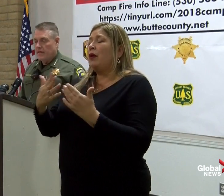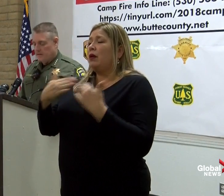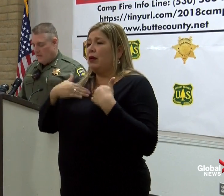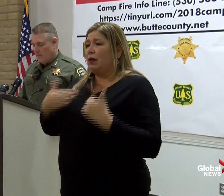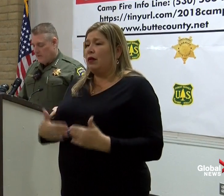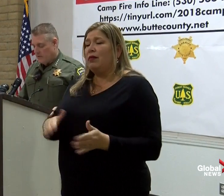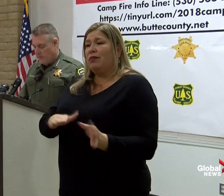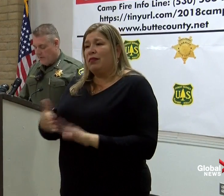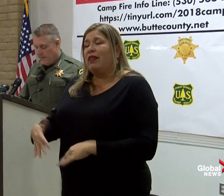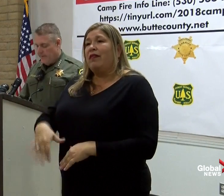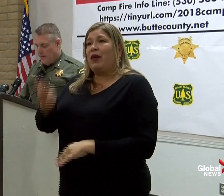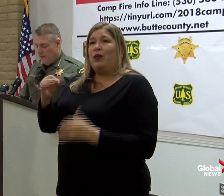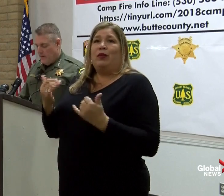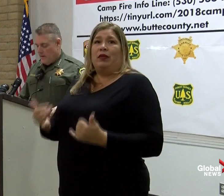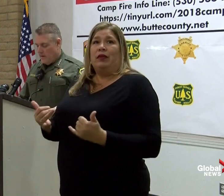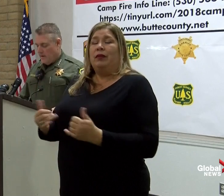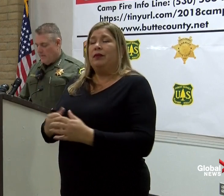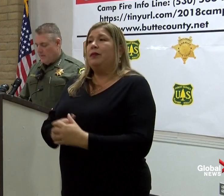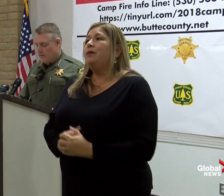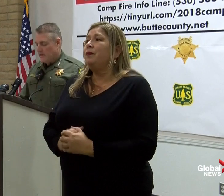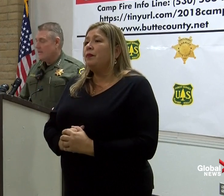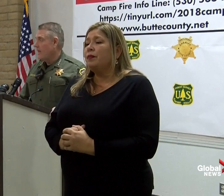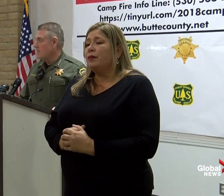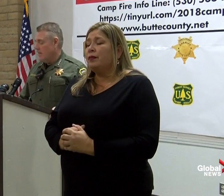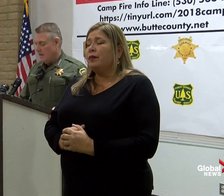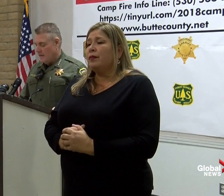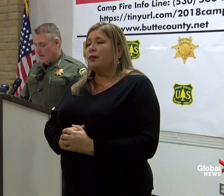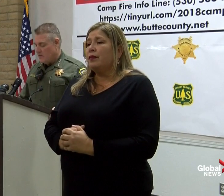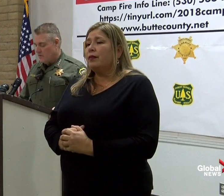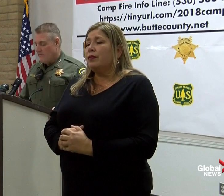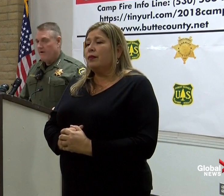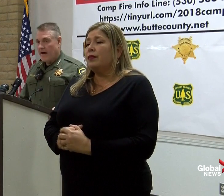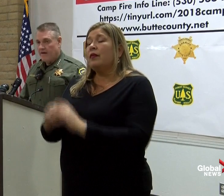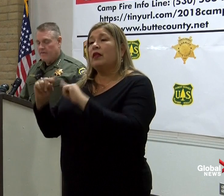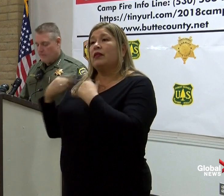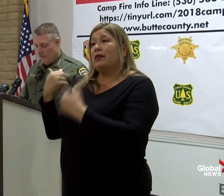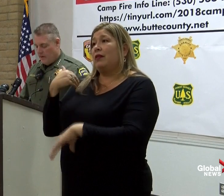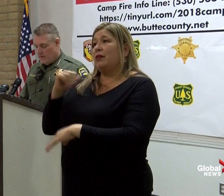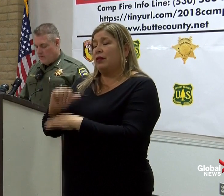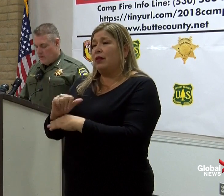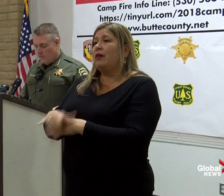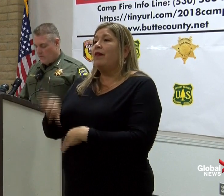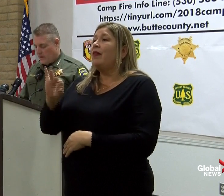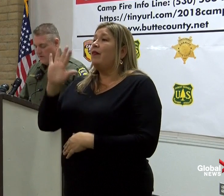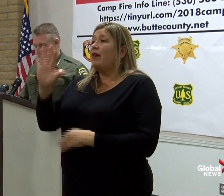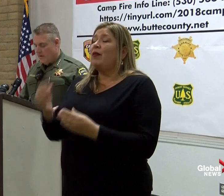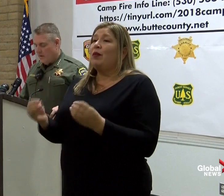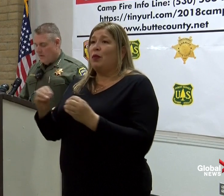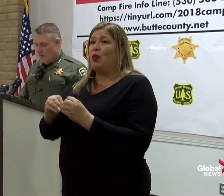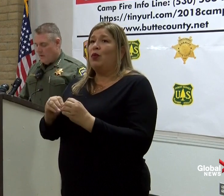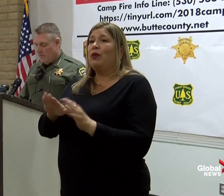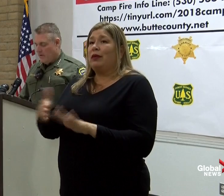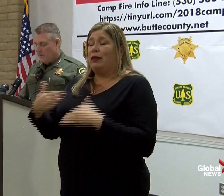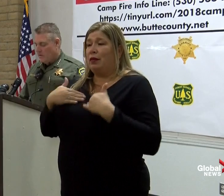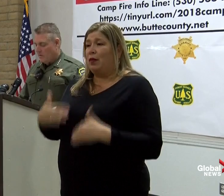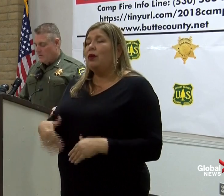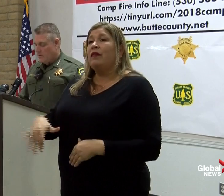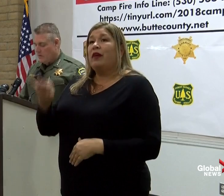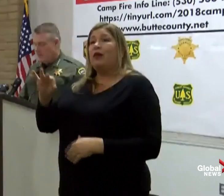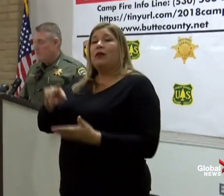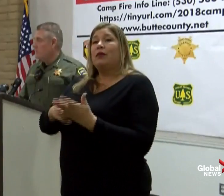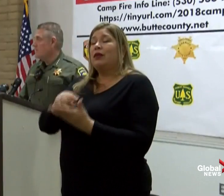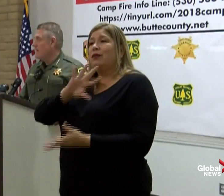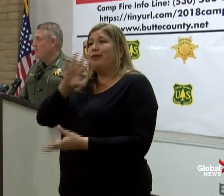during today's operational period. Since last night, an additional 5 remains were recovered, bringing the